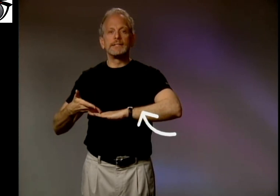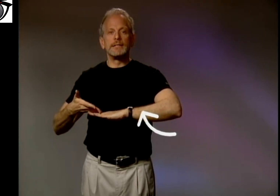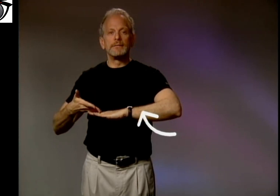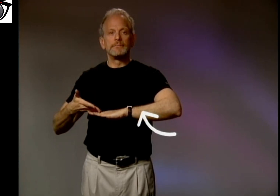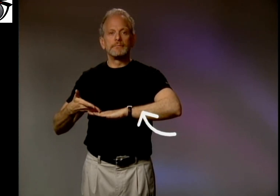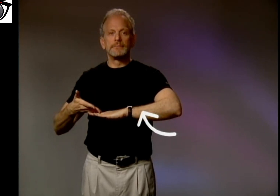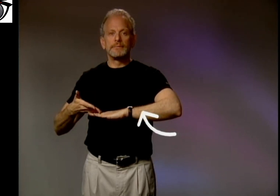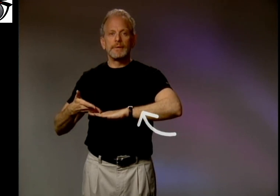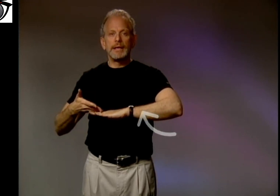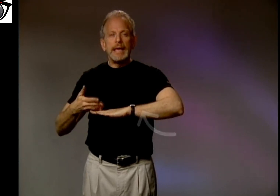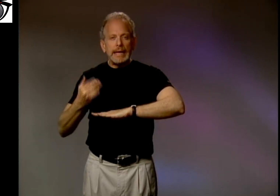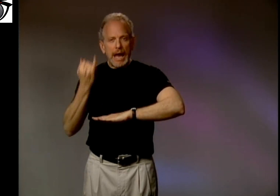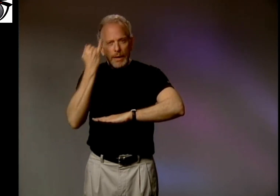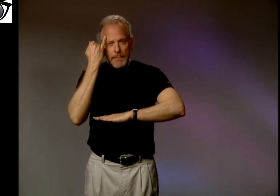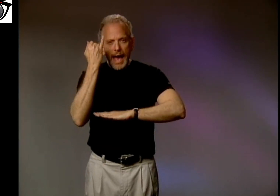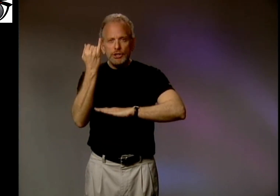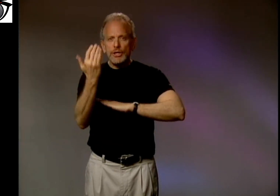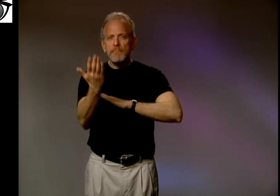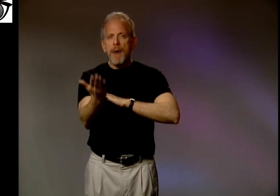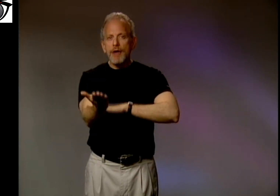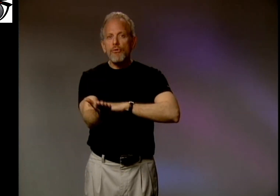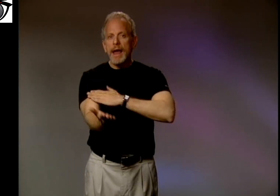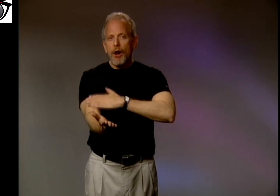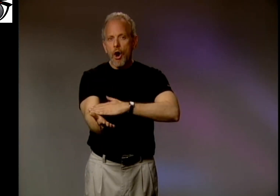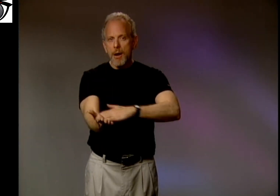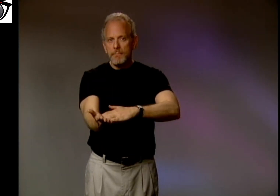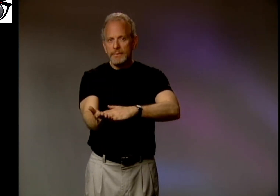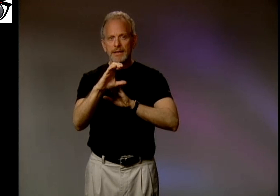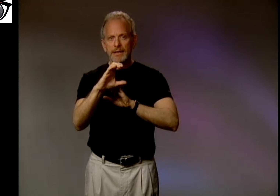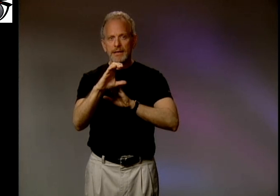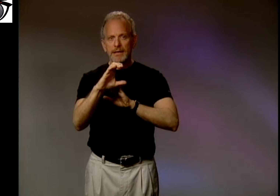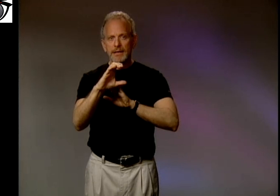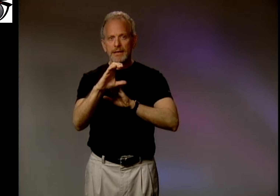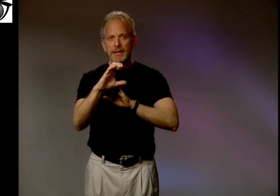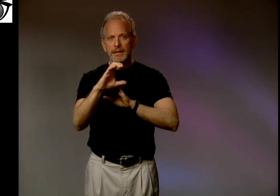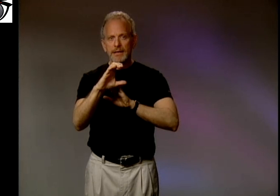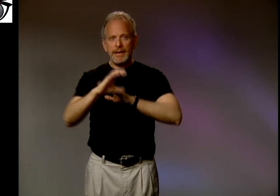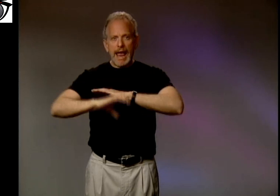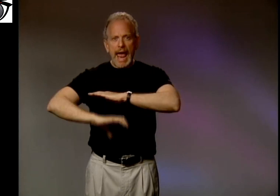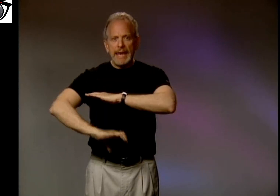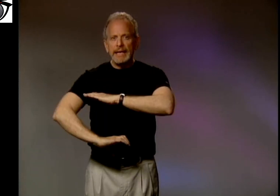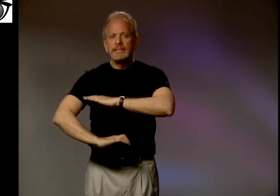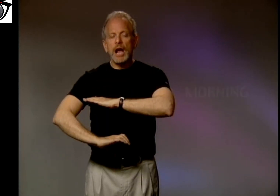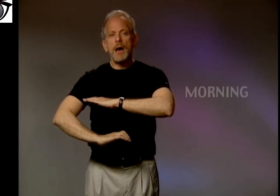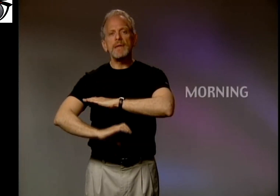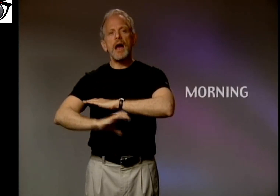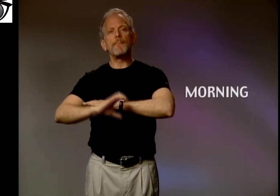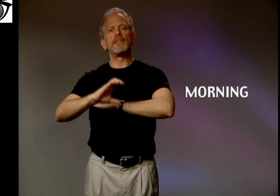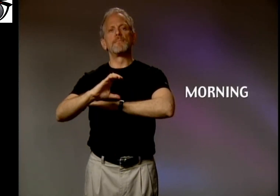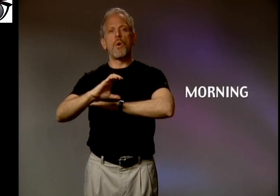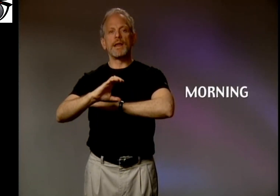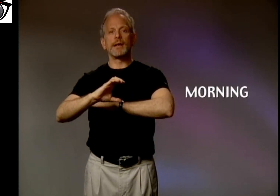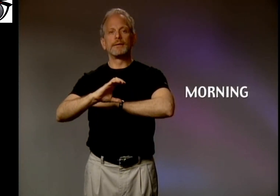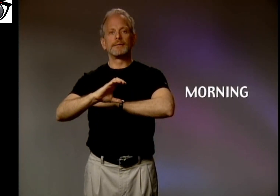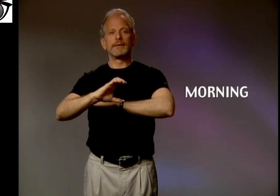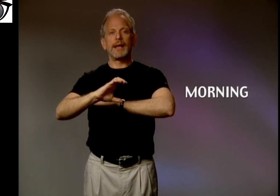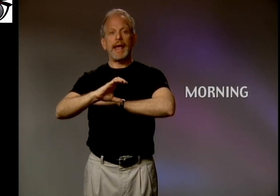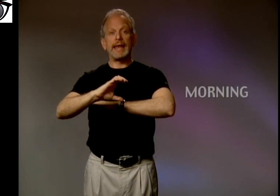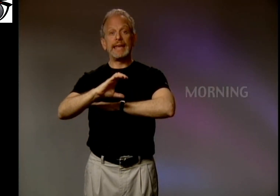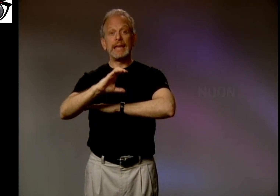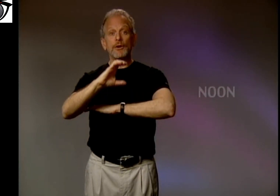is the horizon. Now imagine my right arm is the sun, and it is coming up in the